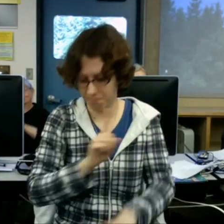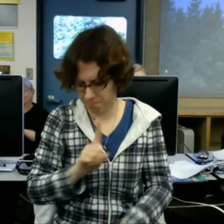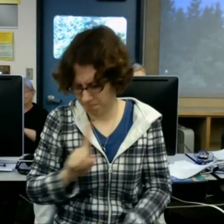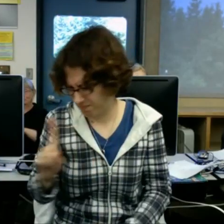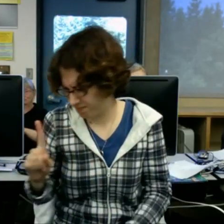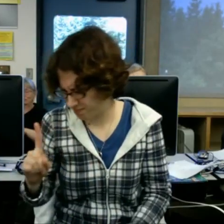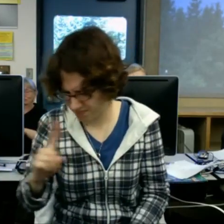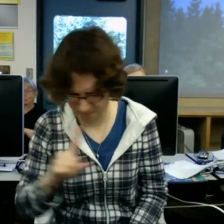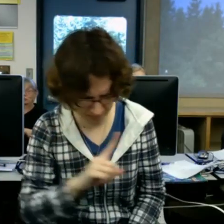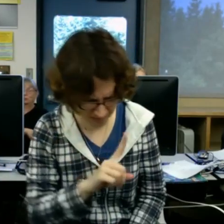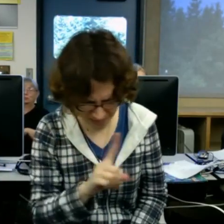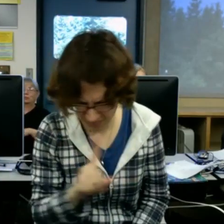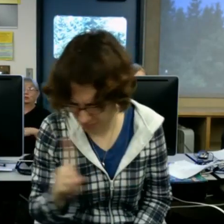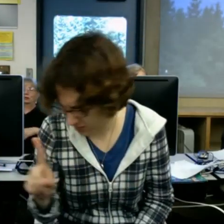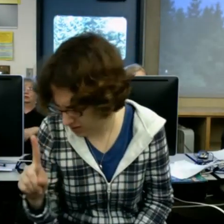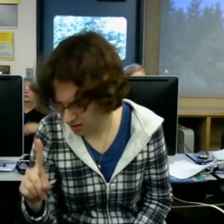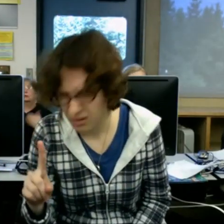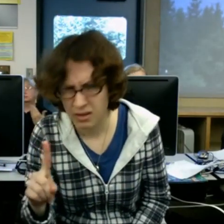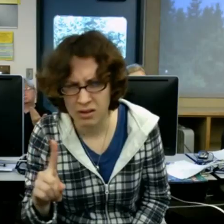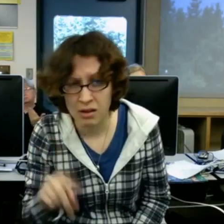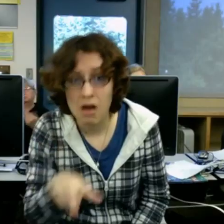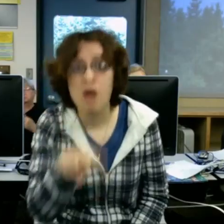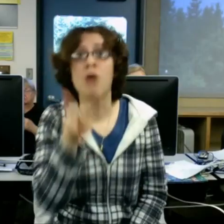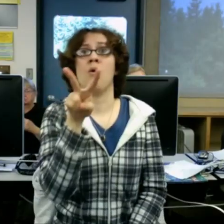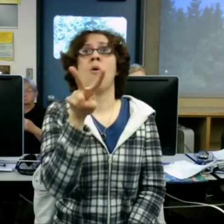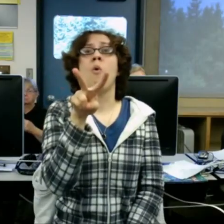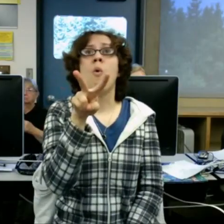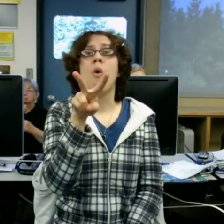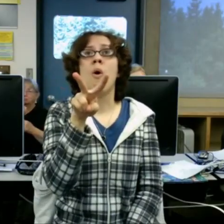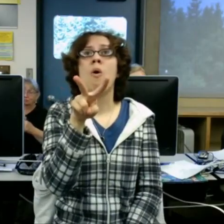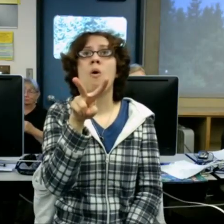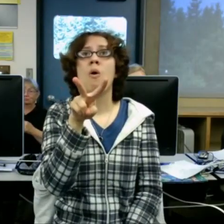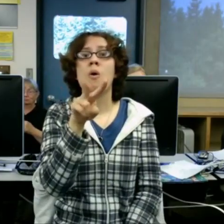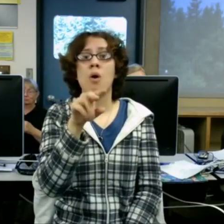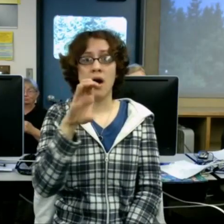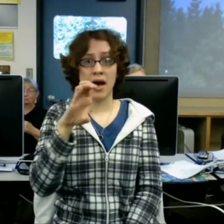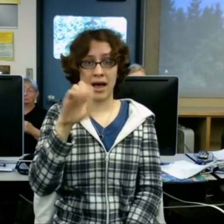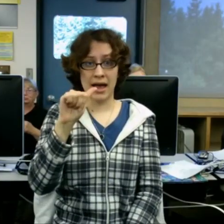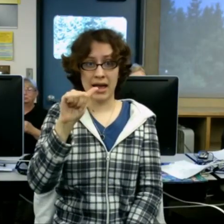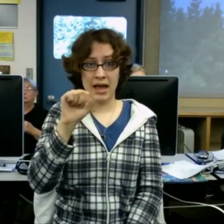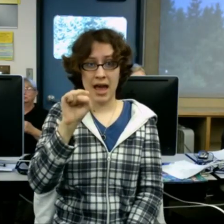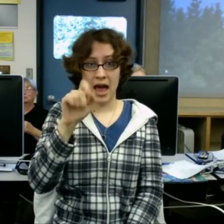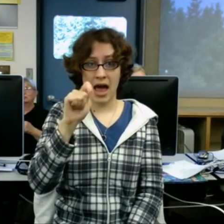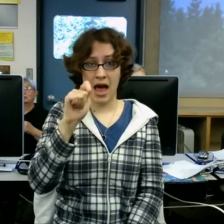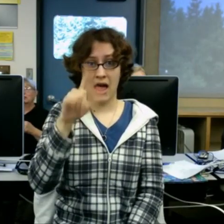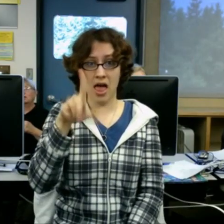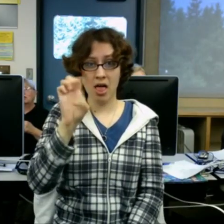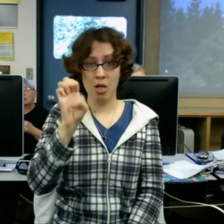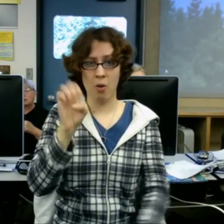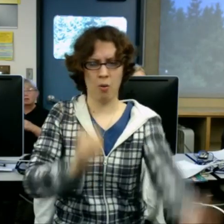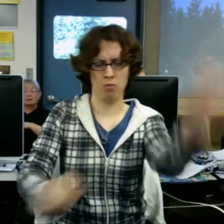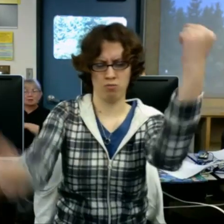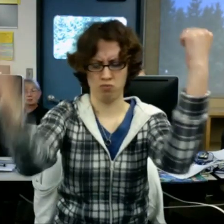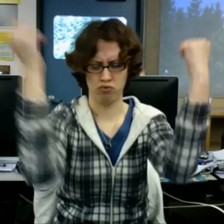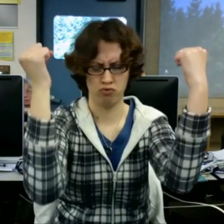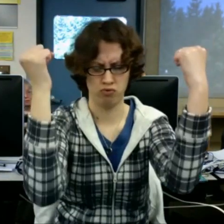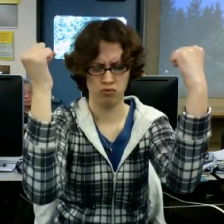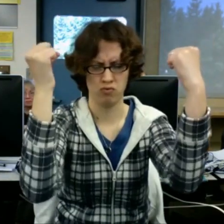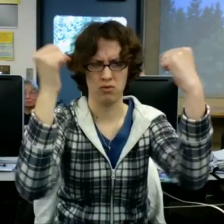He walked in a forest at night. He was lost. Oh my gosh, he saw a castle. A huge